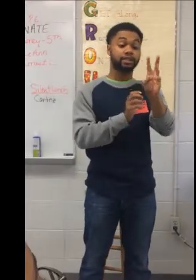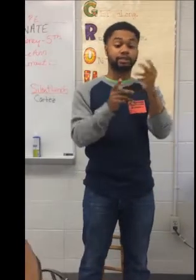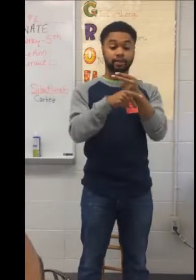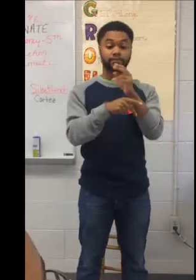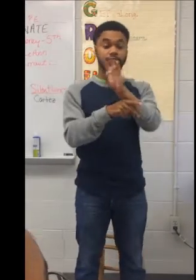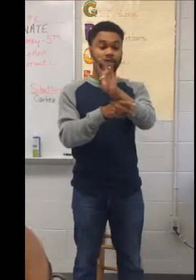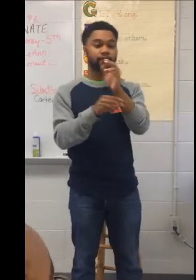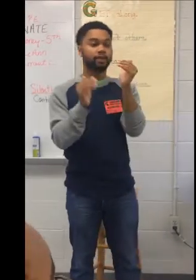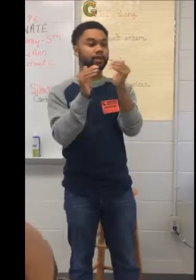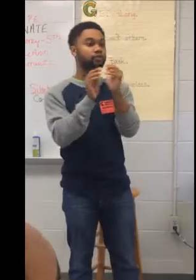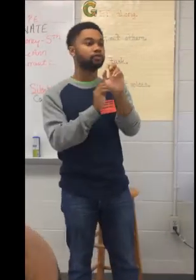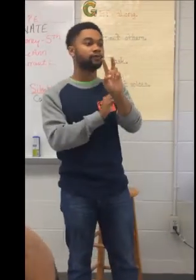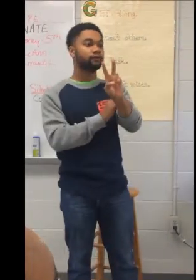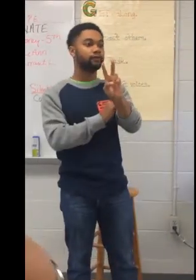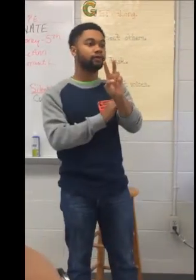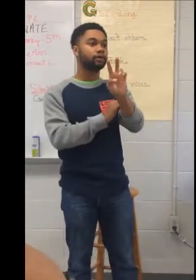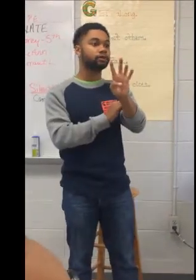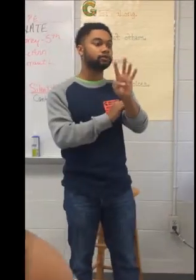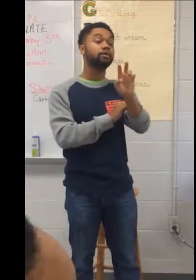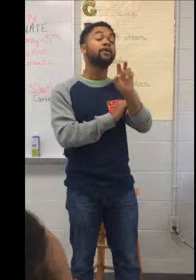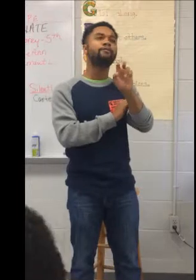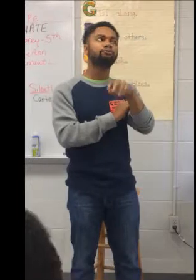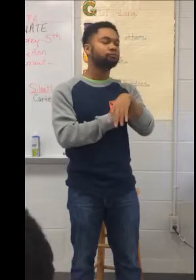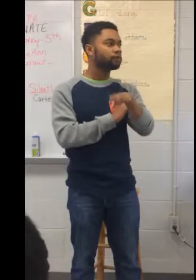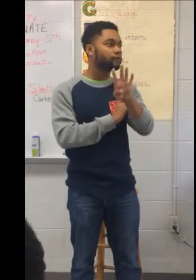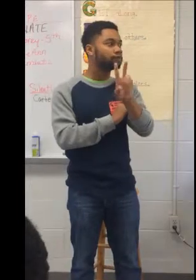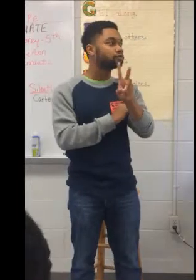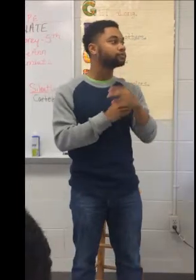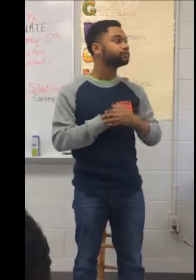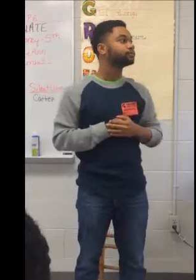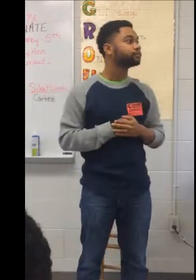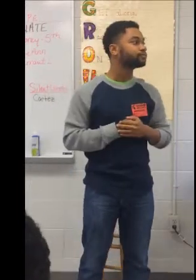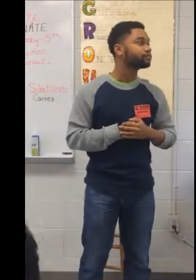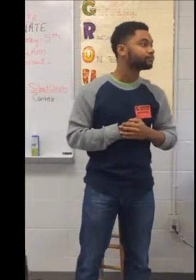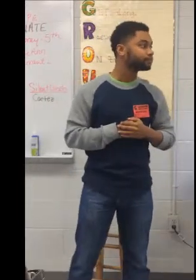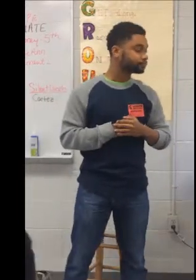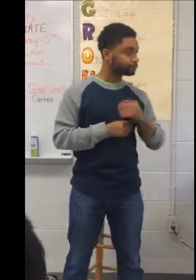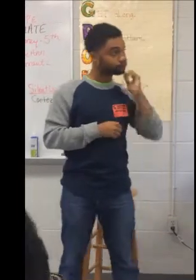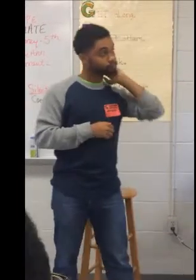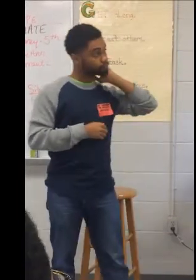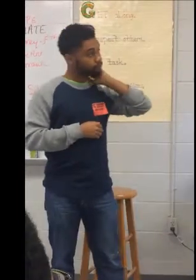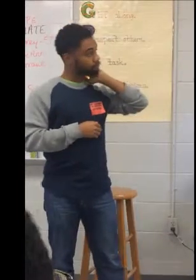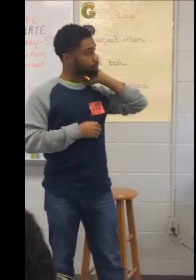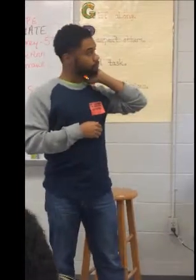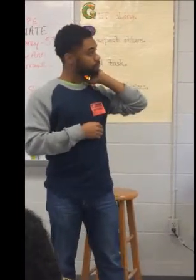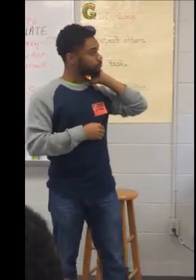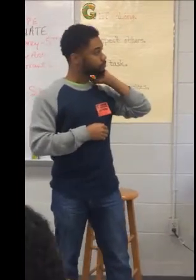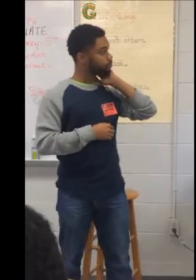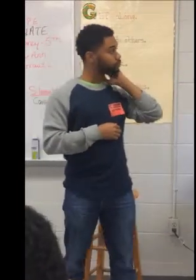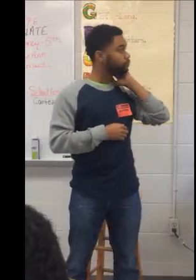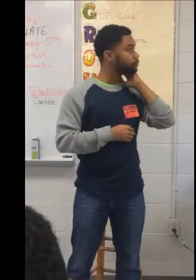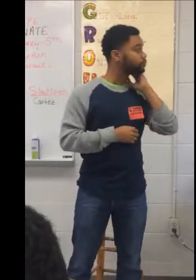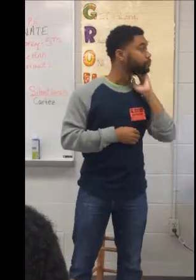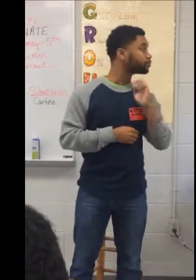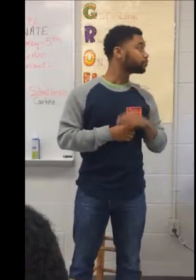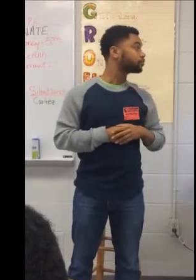here, Sydney, up here. Then you guys got thrown off by this question. If each cube